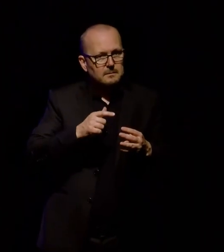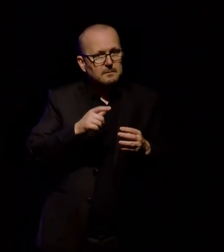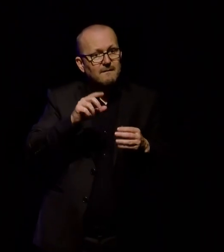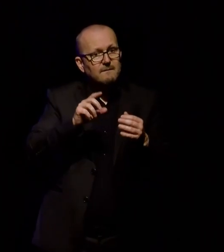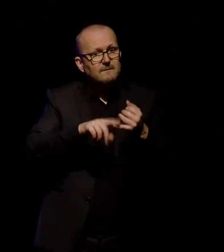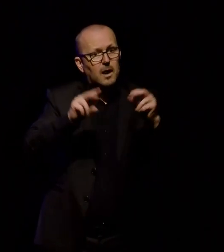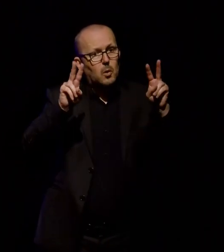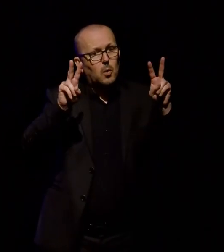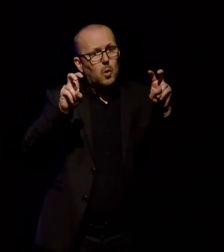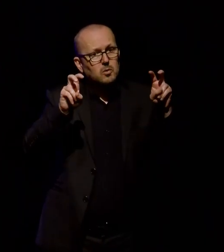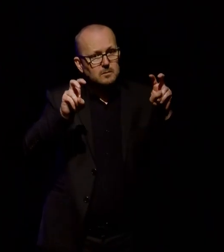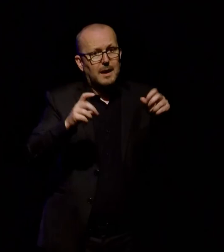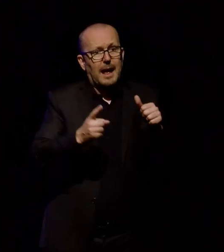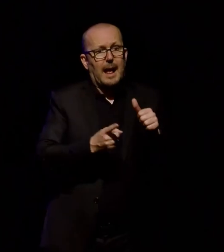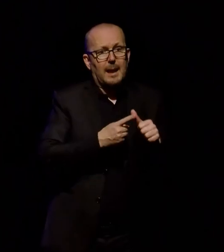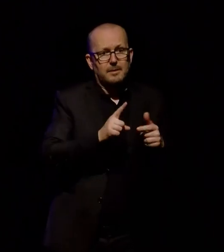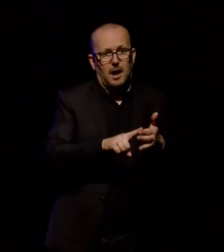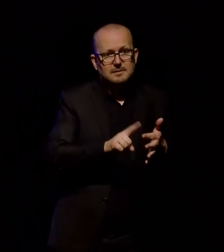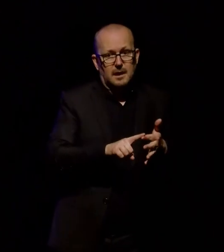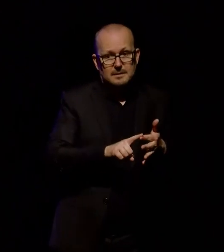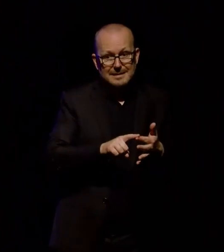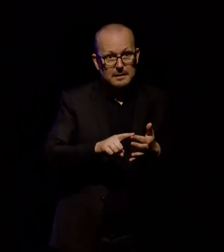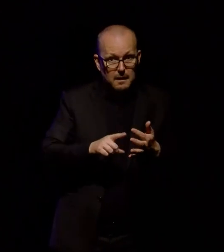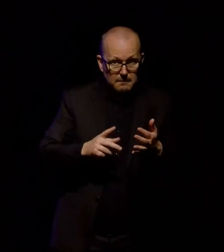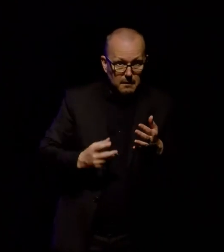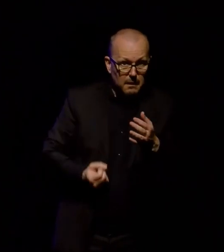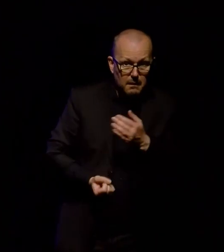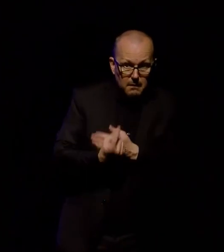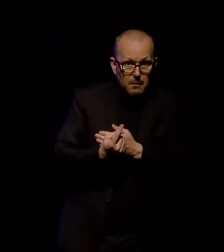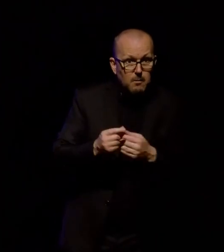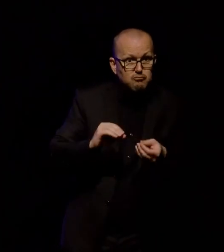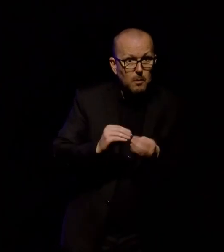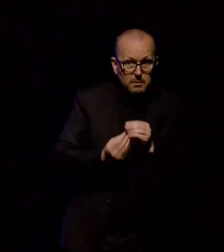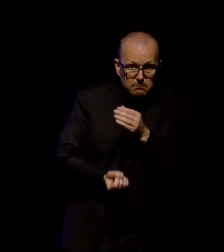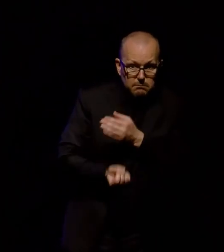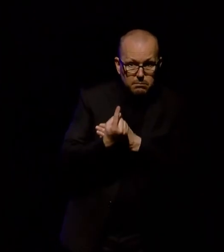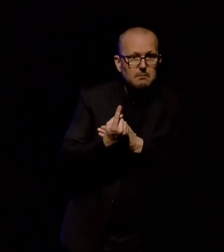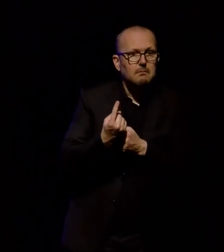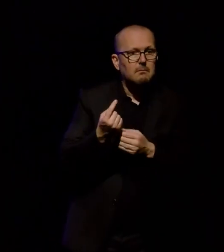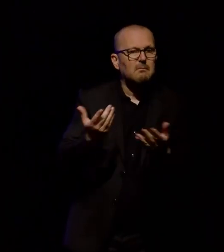In the middle of difficulty lies opportunity. And thank you very much.